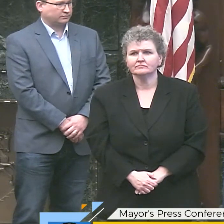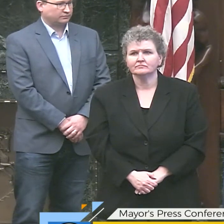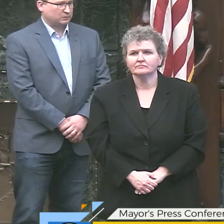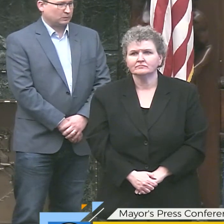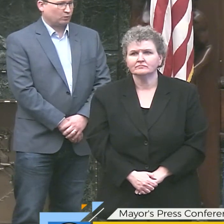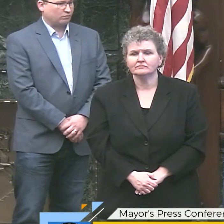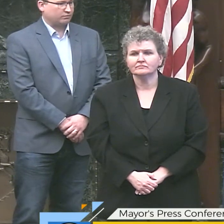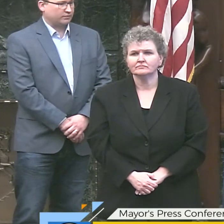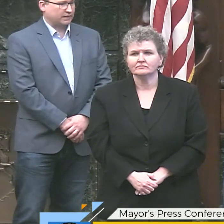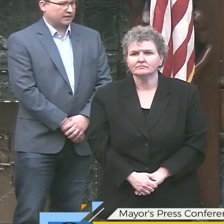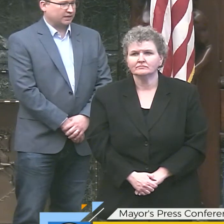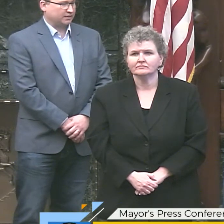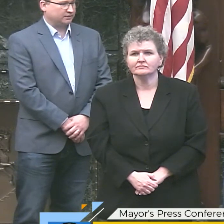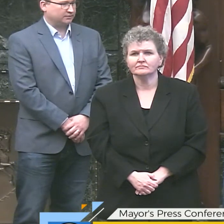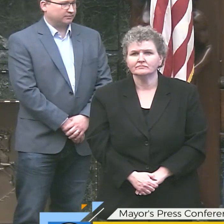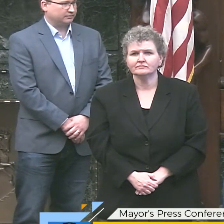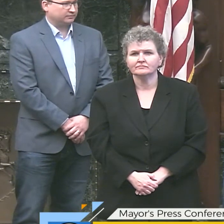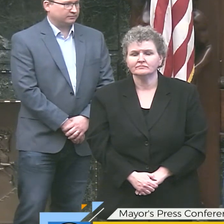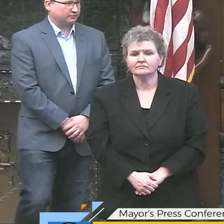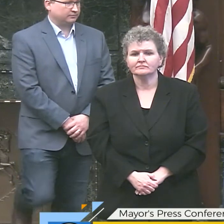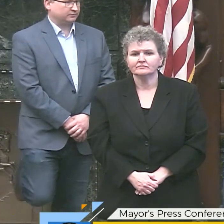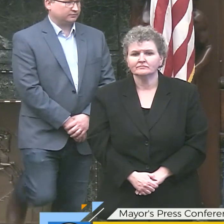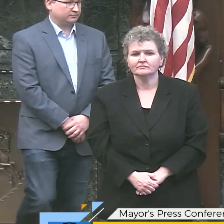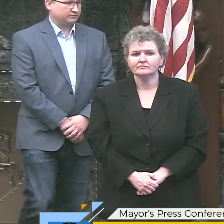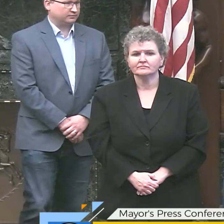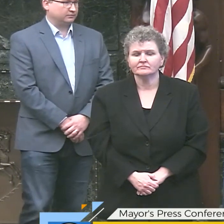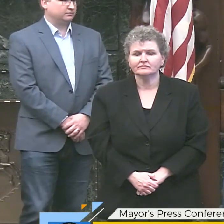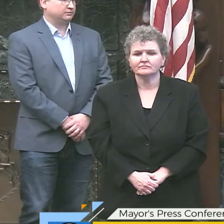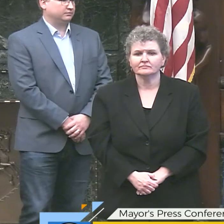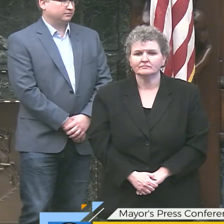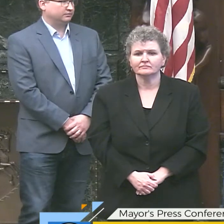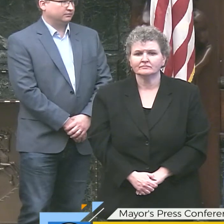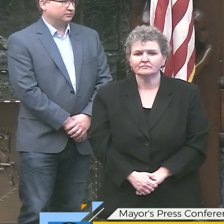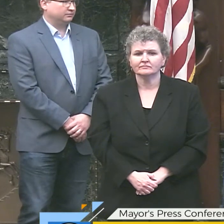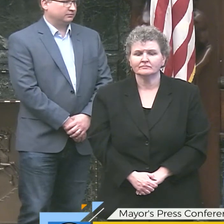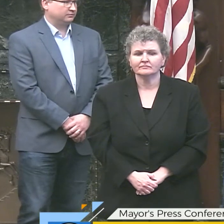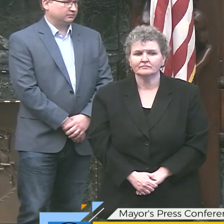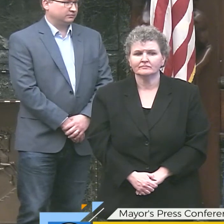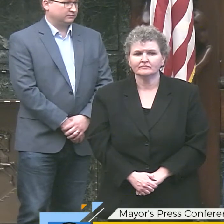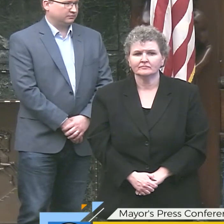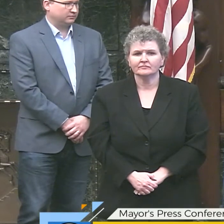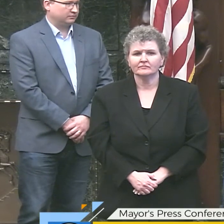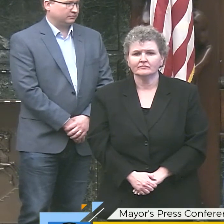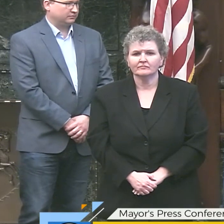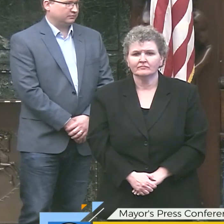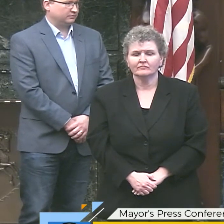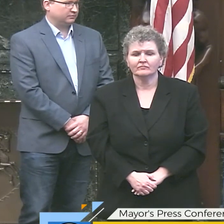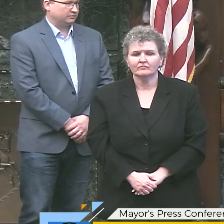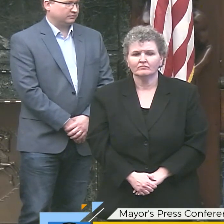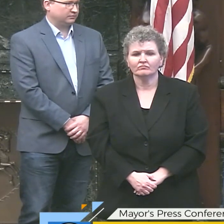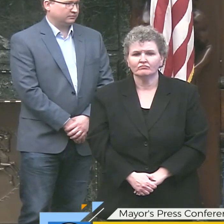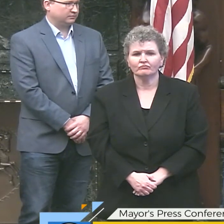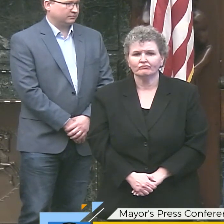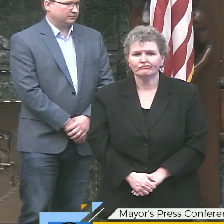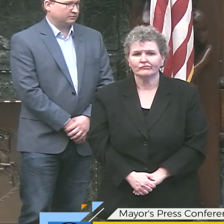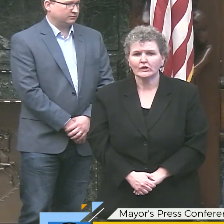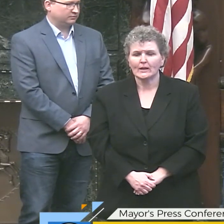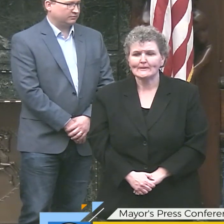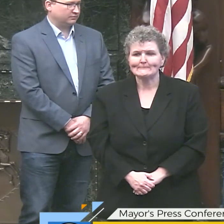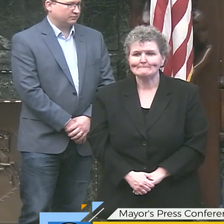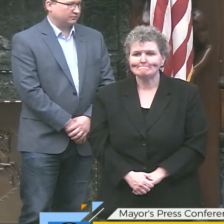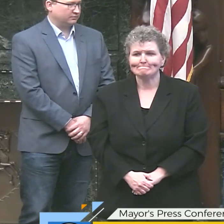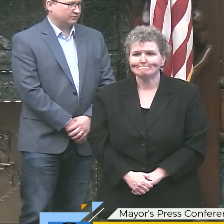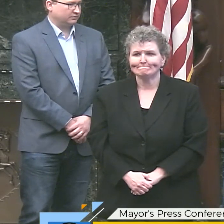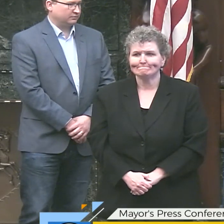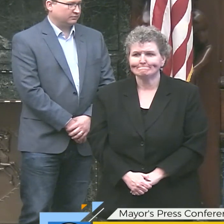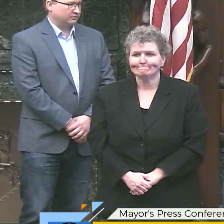gente que no esté cumpliendo con el distanciamiento social. Sí, de arrestar o dar multas a estas personas. ¿Perdón? De